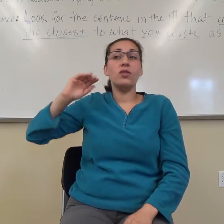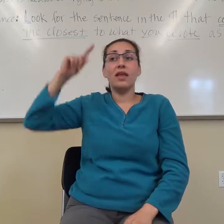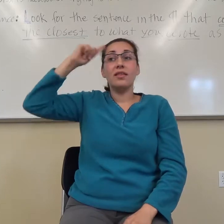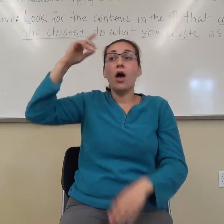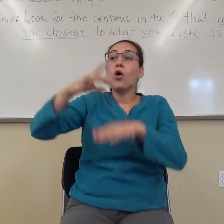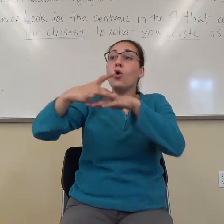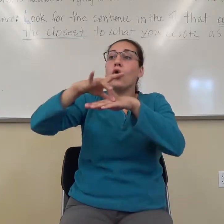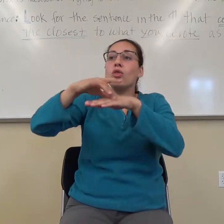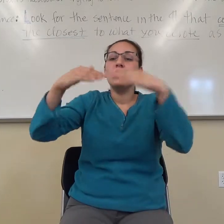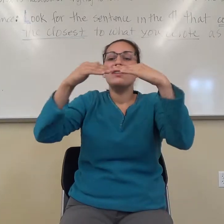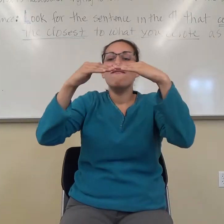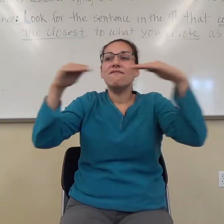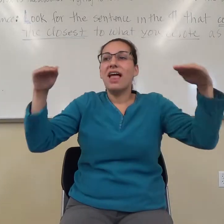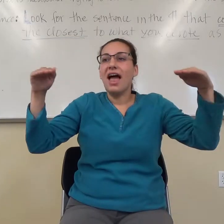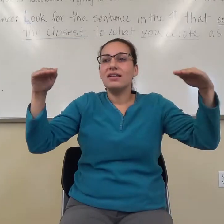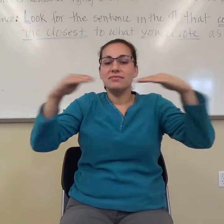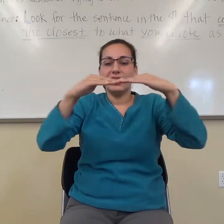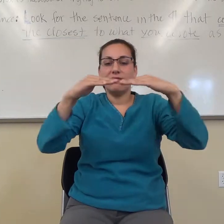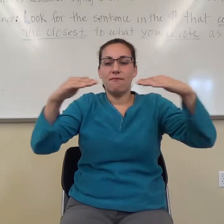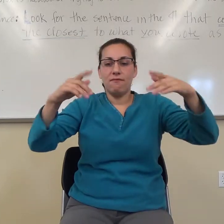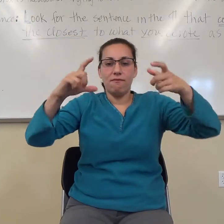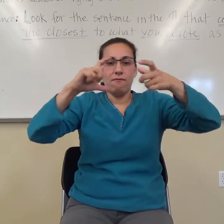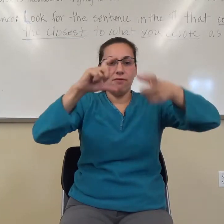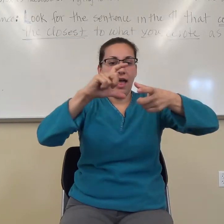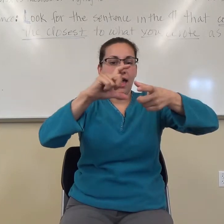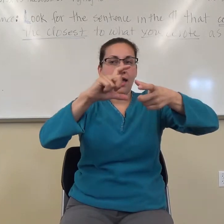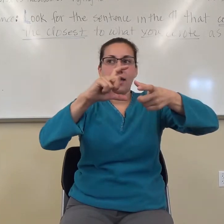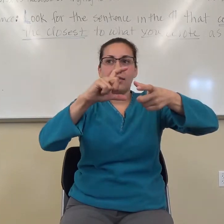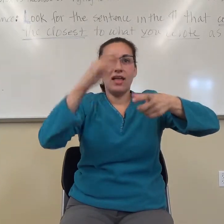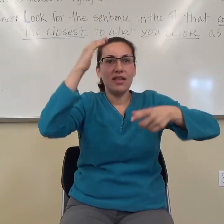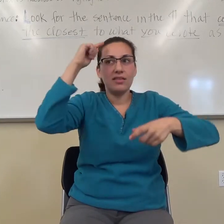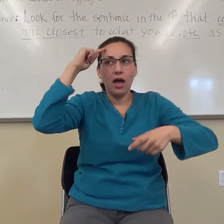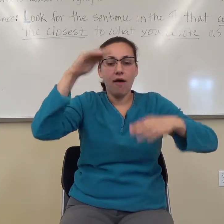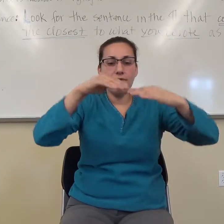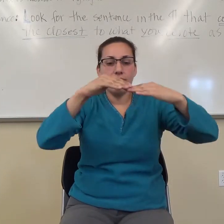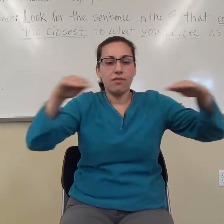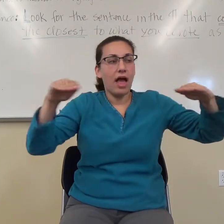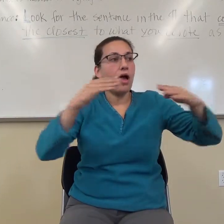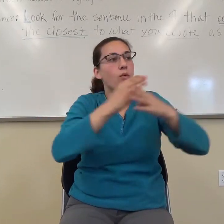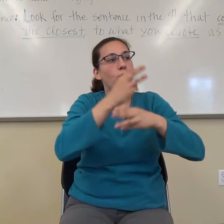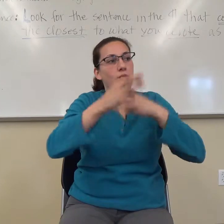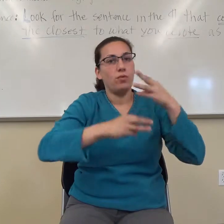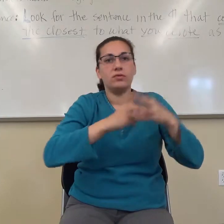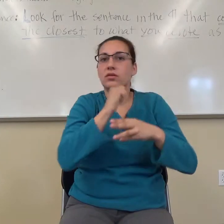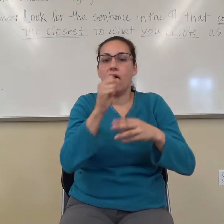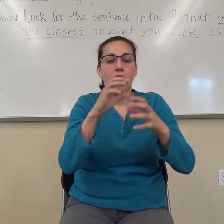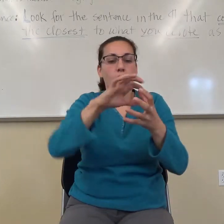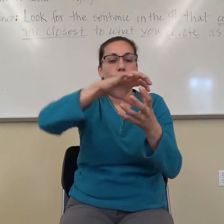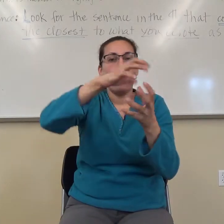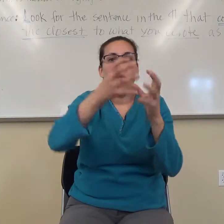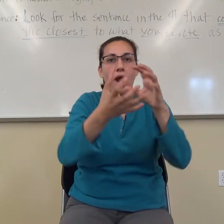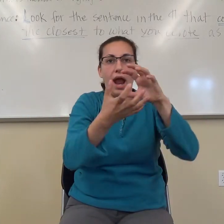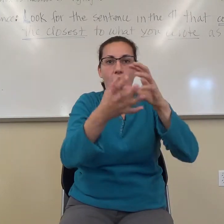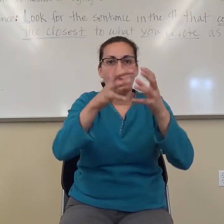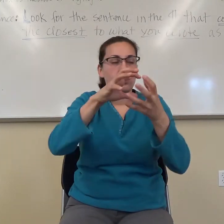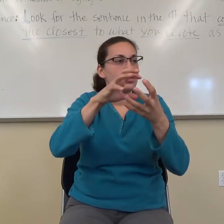all. They didn't know what we know at all. Okay? So that's what I'm saying about prior knowledge. You get, the guy